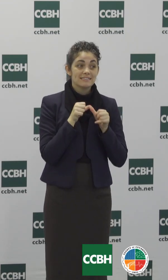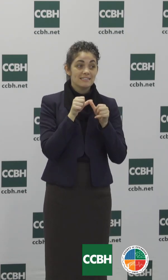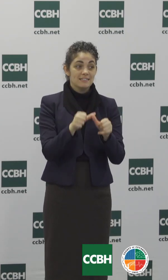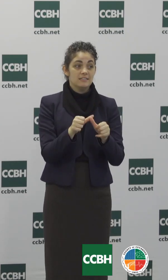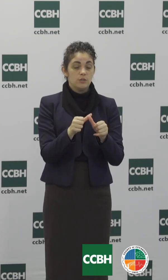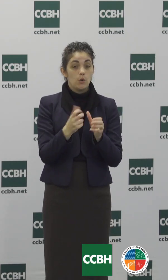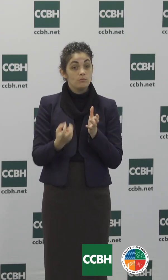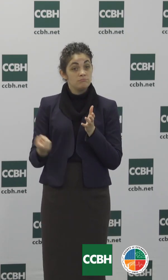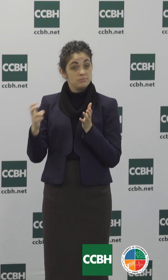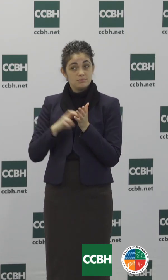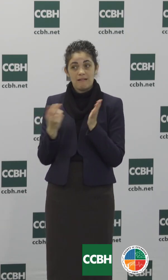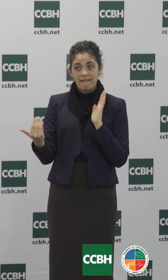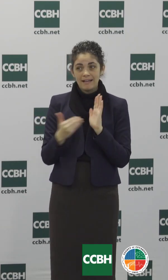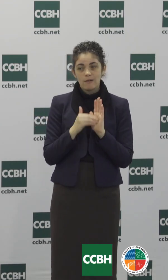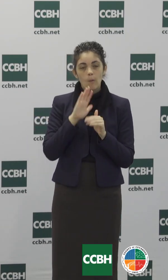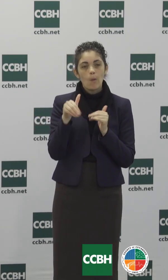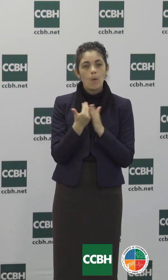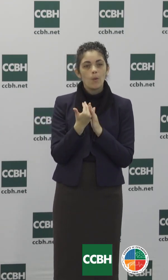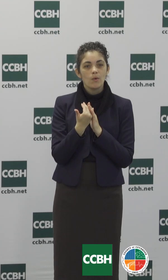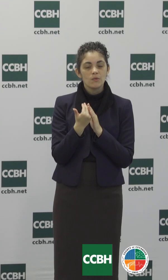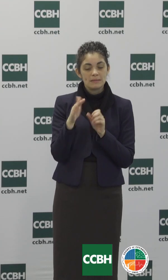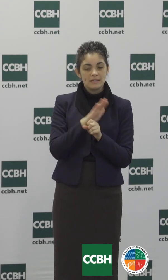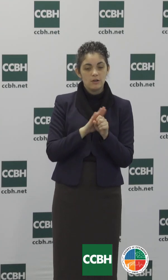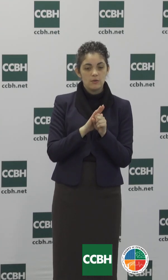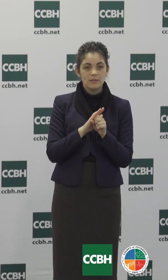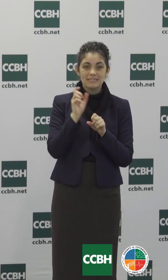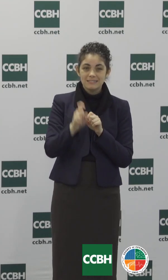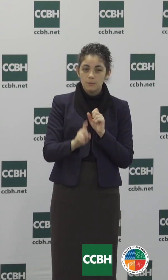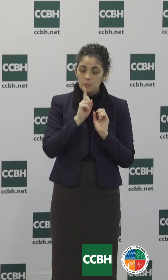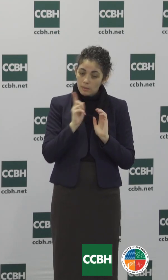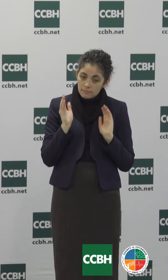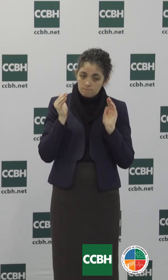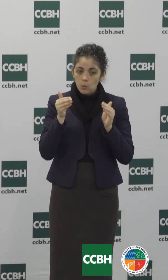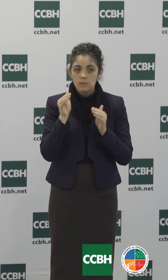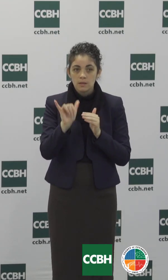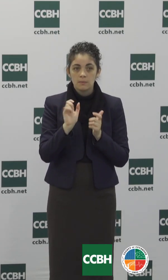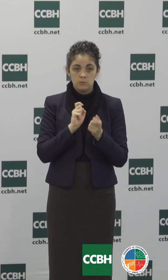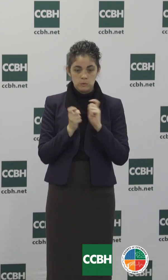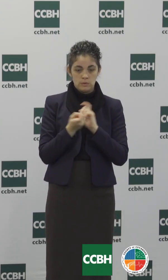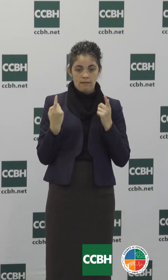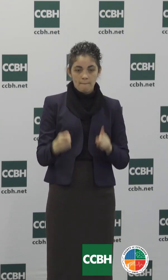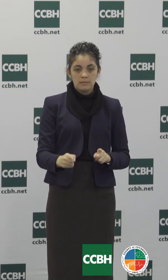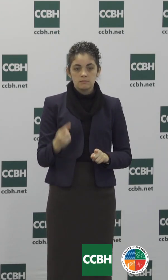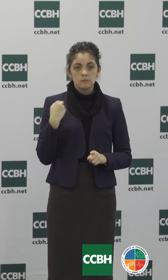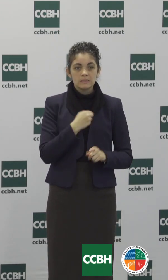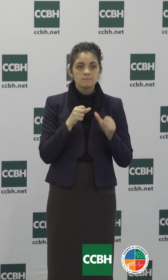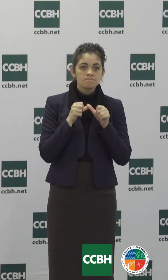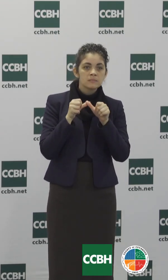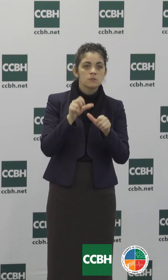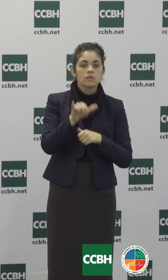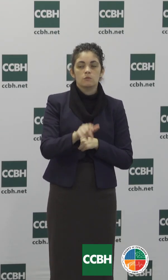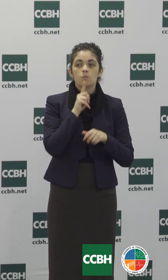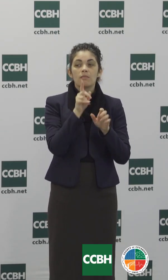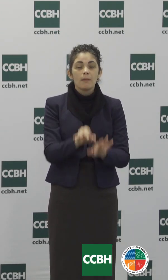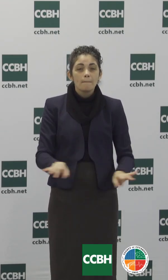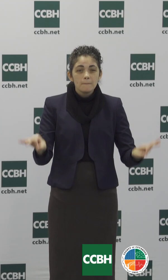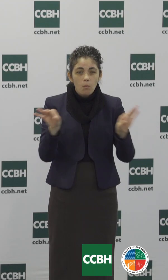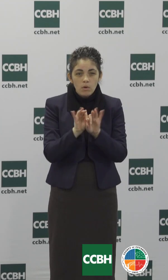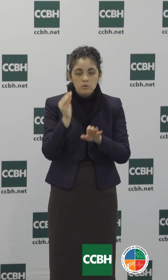stand back up components of society that we need to double down on these changes. And I think that's an important